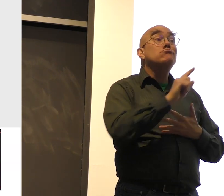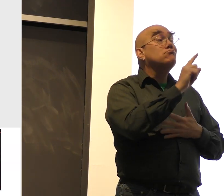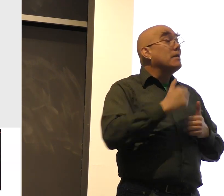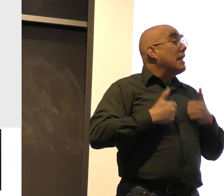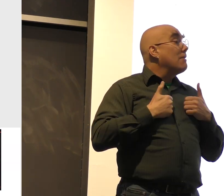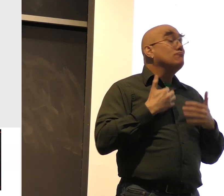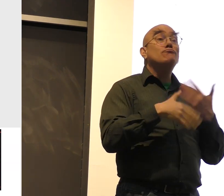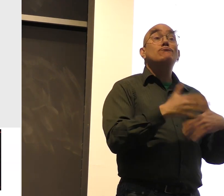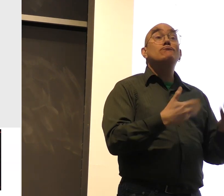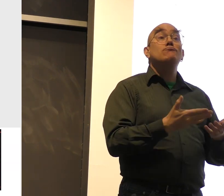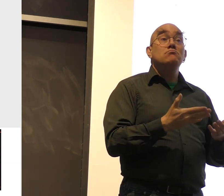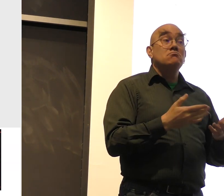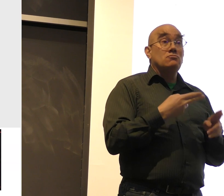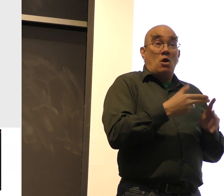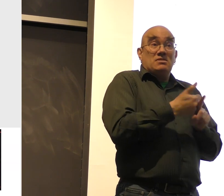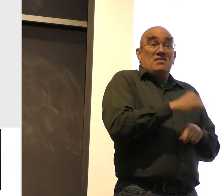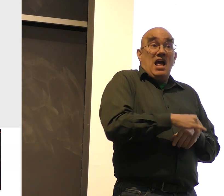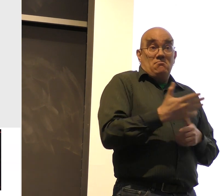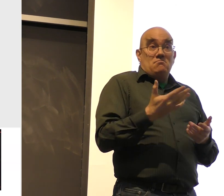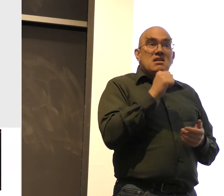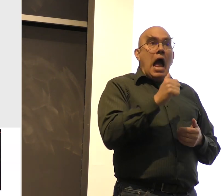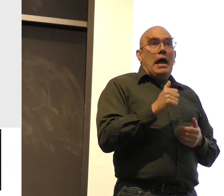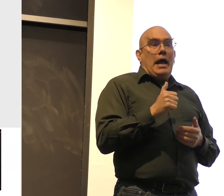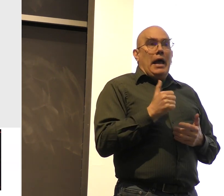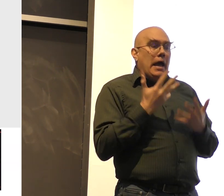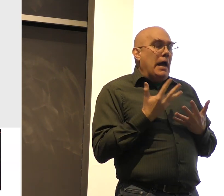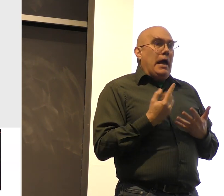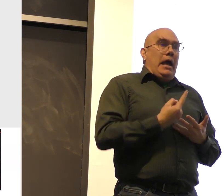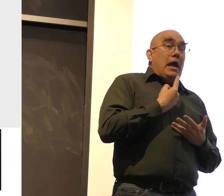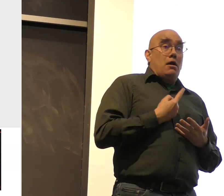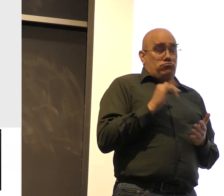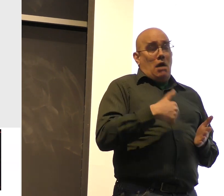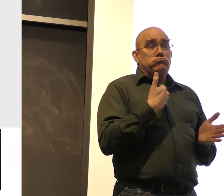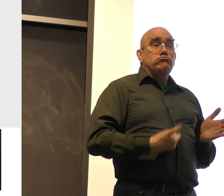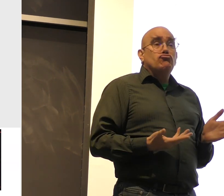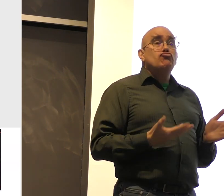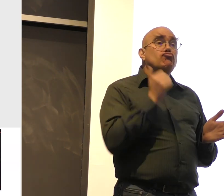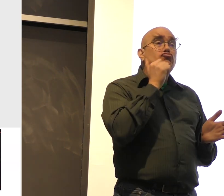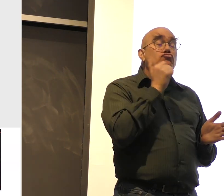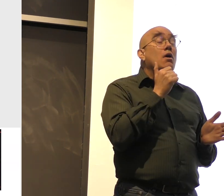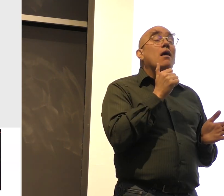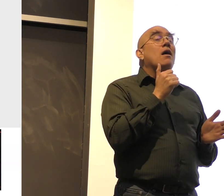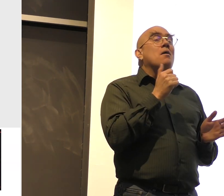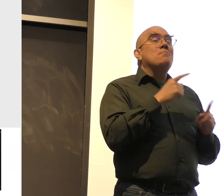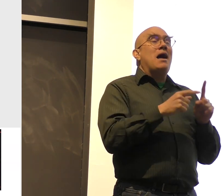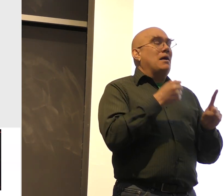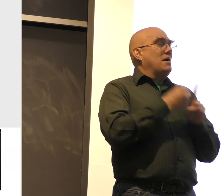talked about his experience and his journey through life. And he referred to himself in that way. He didn't think it was offensive, he identified that